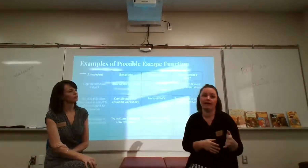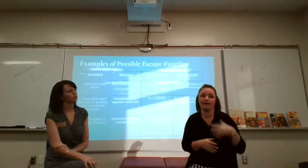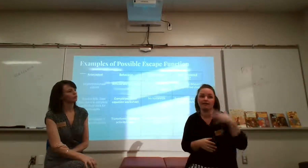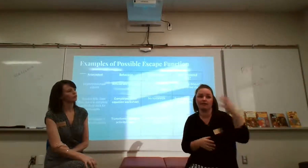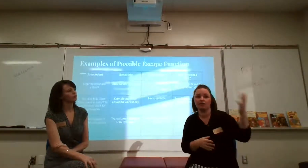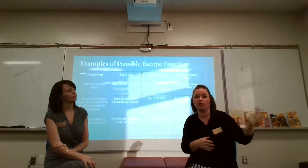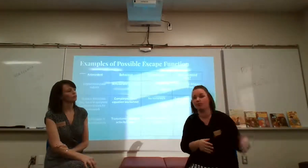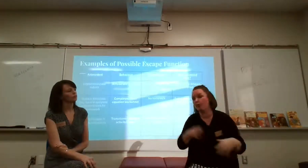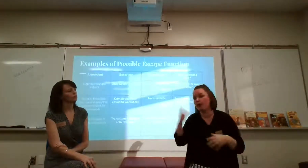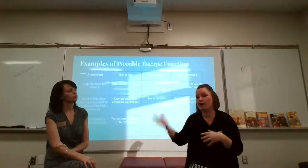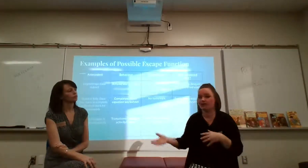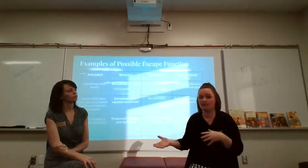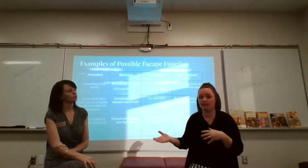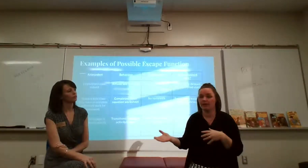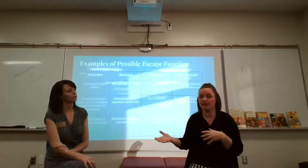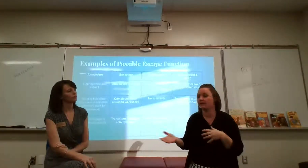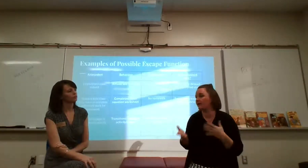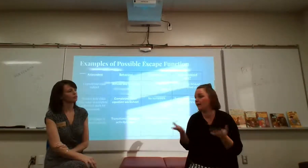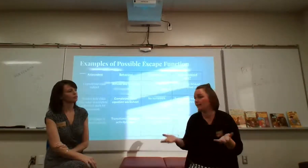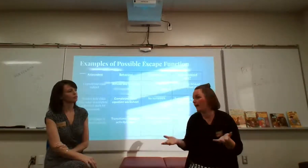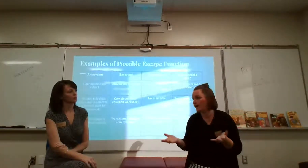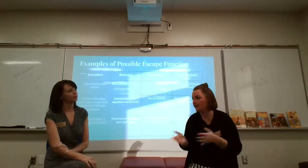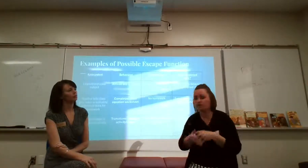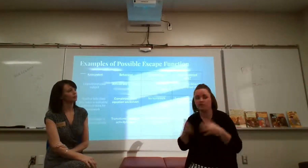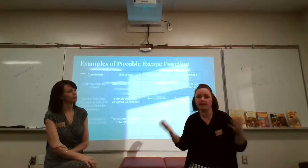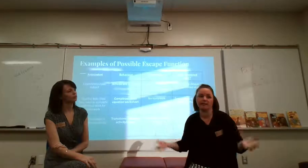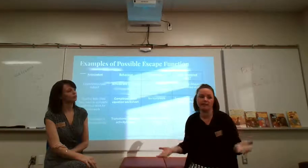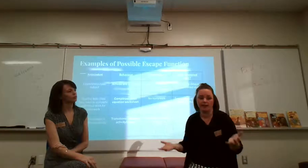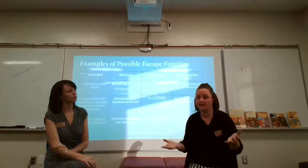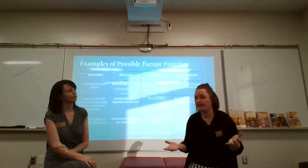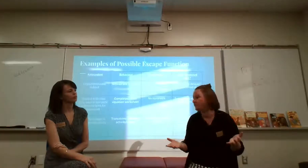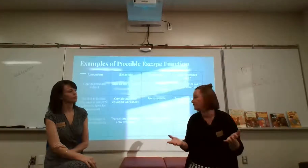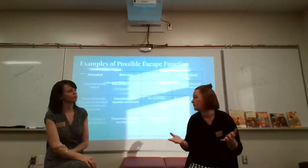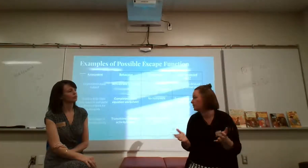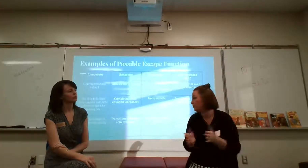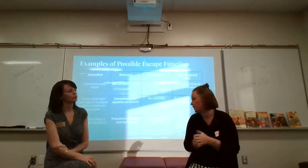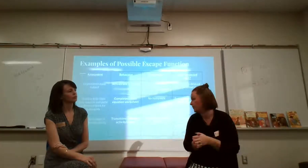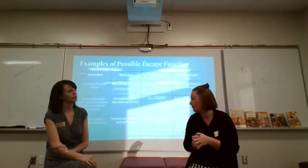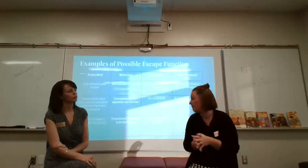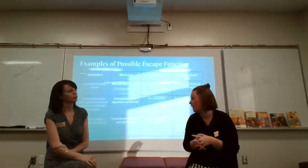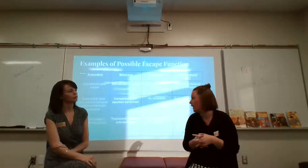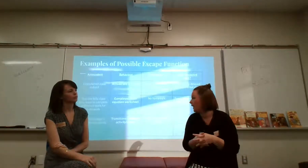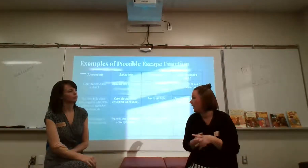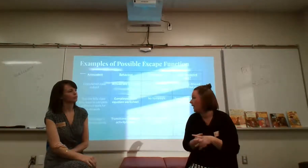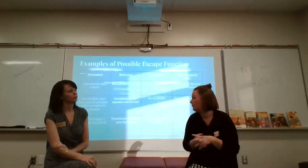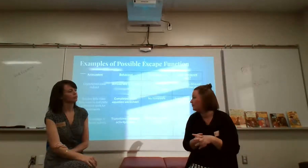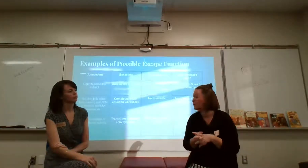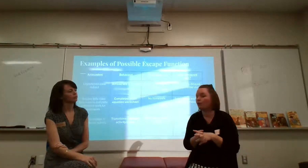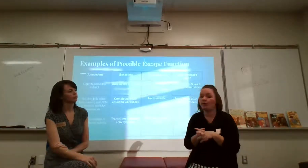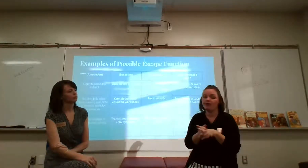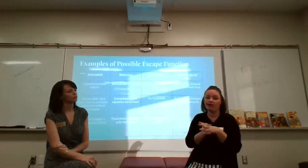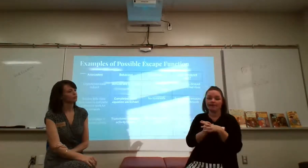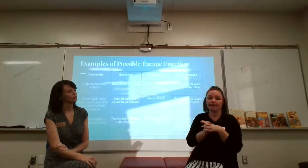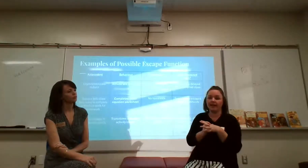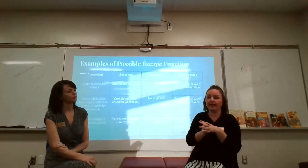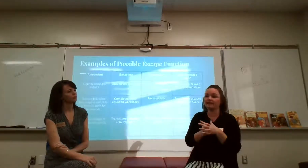as transitioning from one class to the next in a high school. So this can apply to any different situation. So when they get to class,